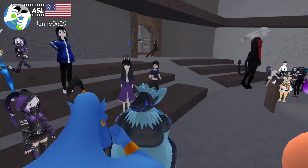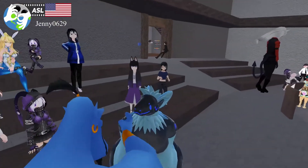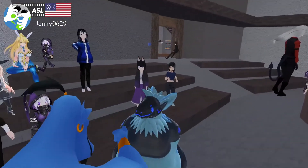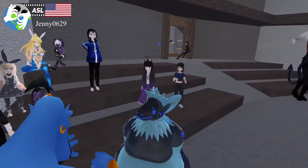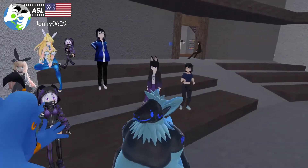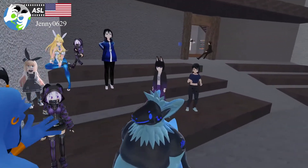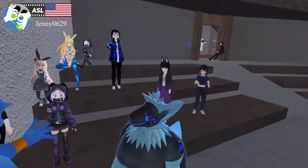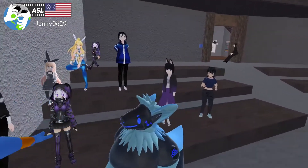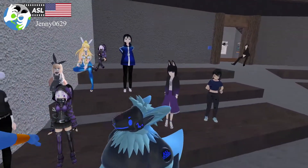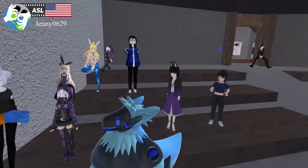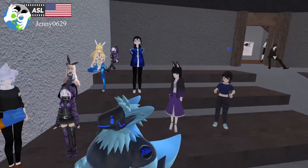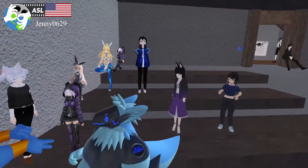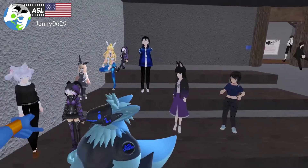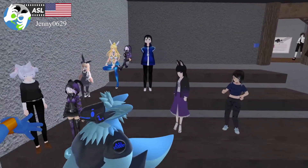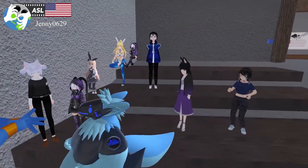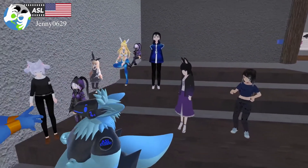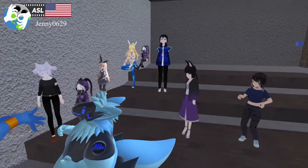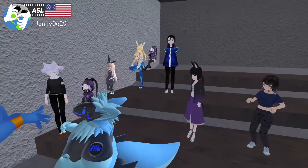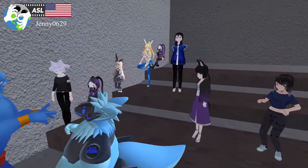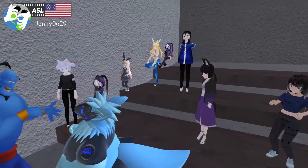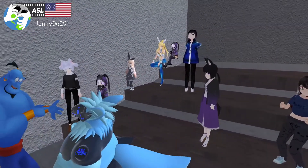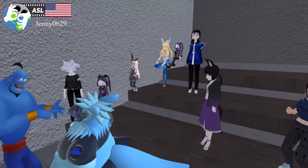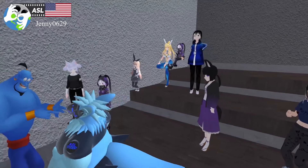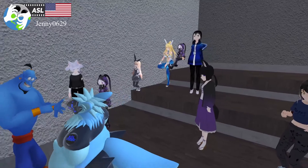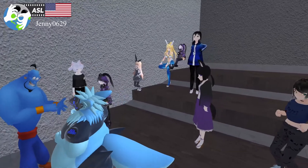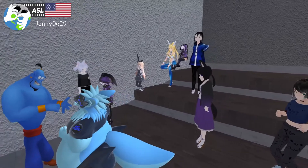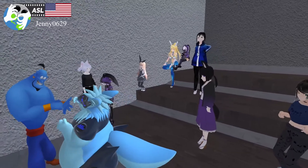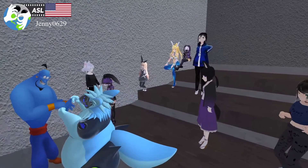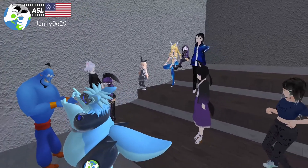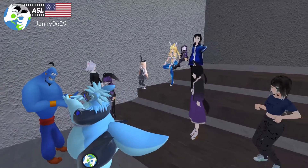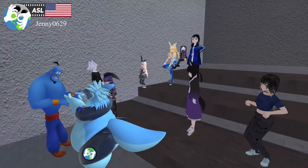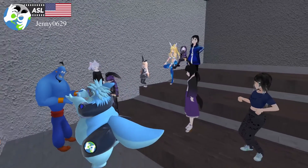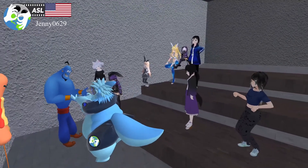get you? And then Is that pull a story? piece of paper and start scribbling it? No, T? Okay.